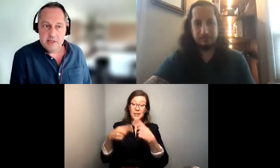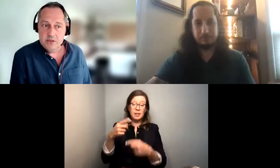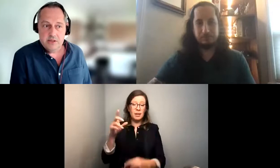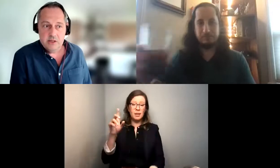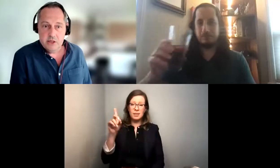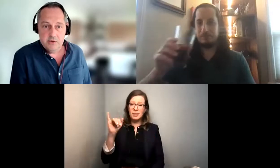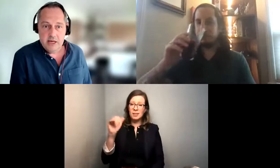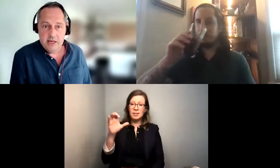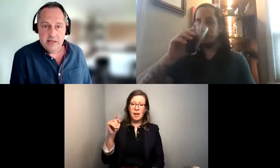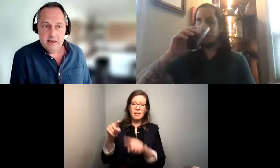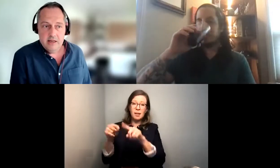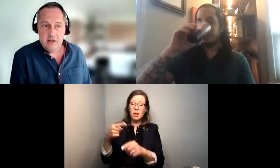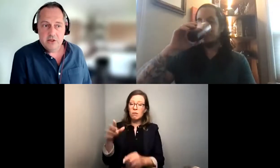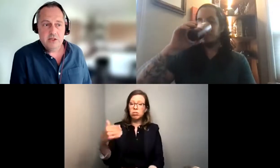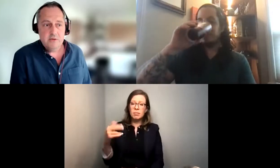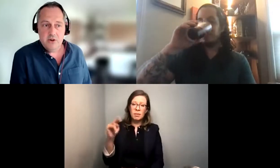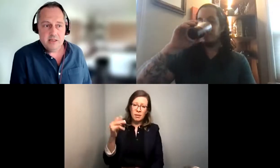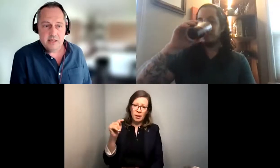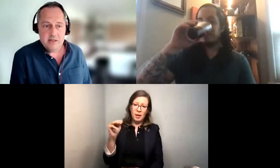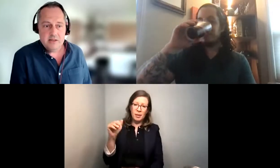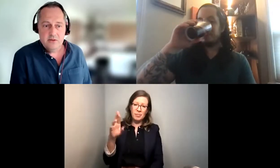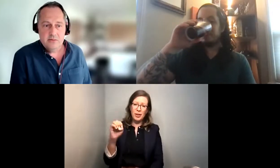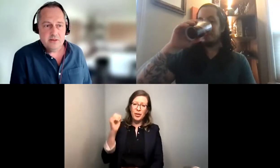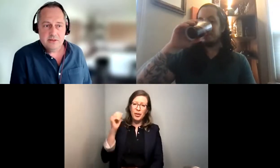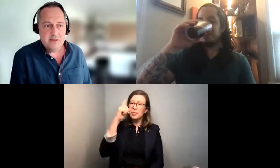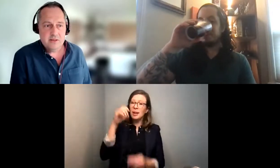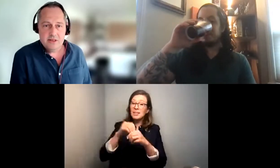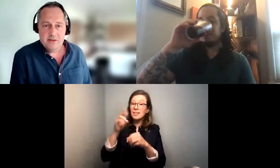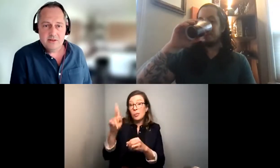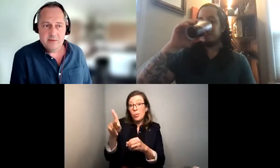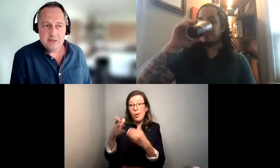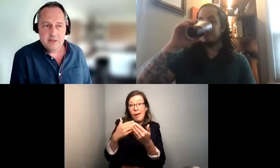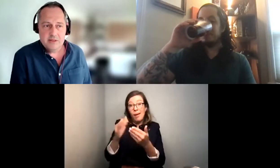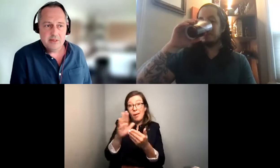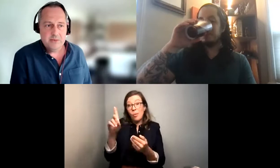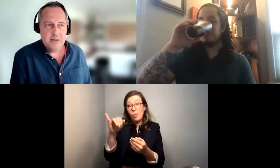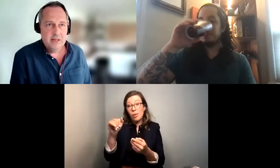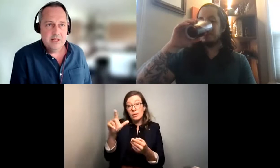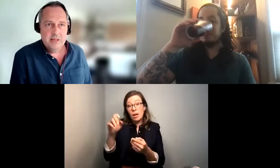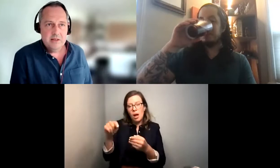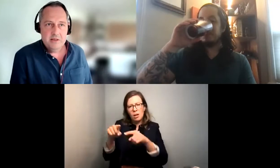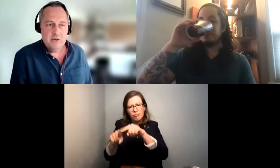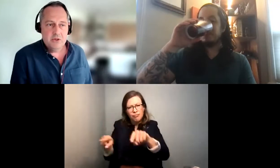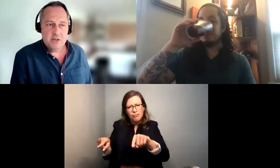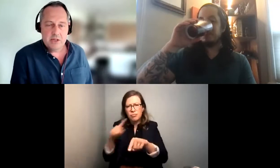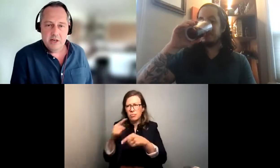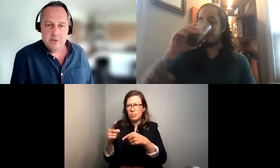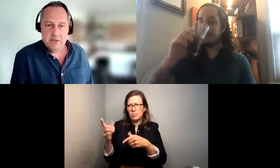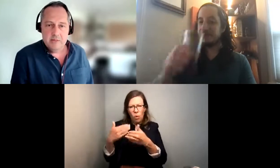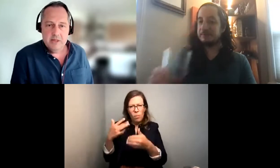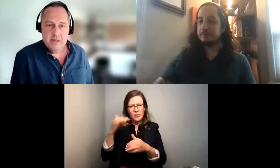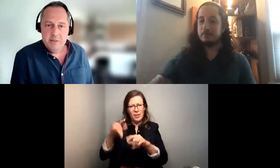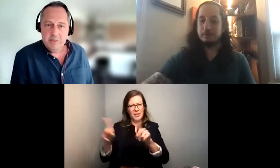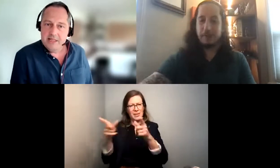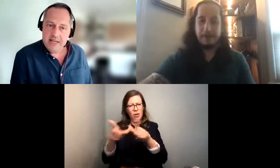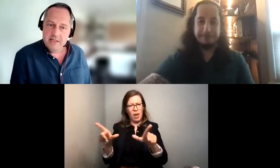differences just in the UK are so drastic that it's almost like another language, but you've just got to cope with